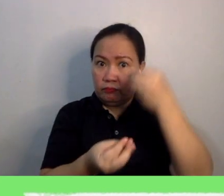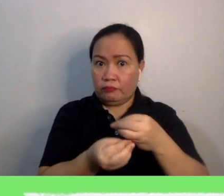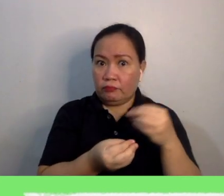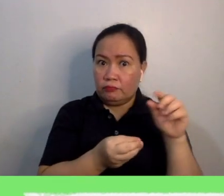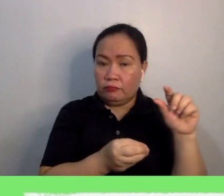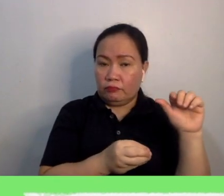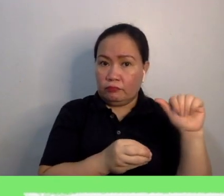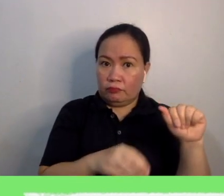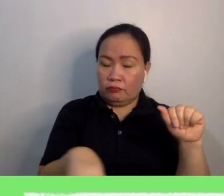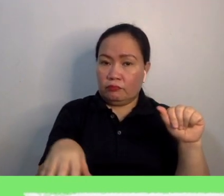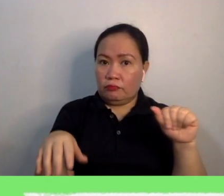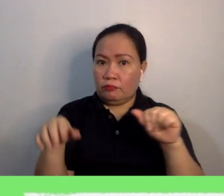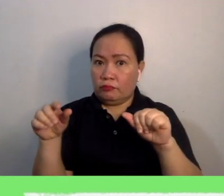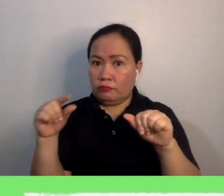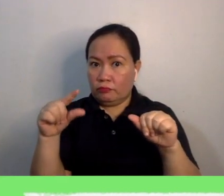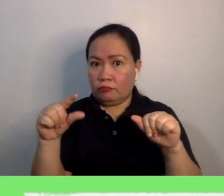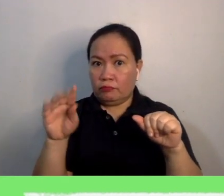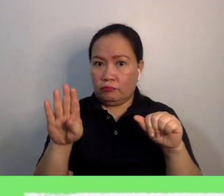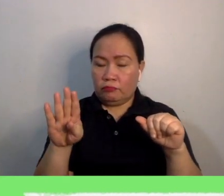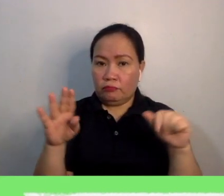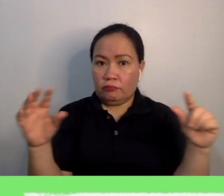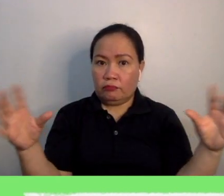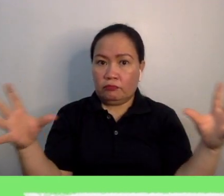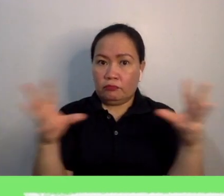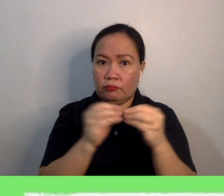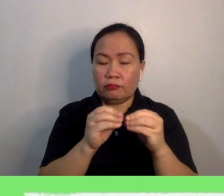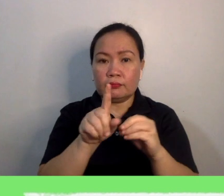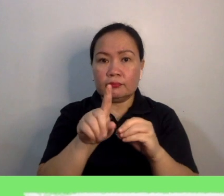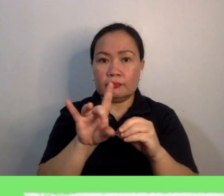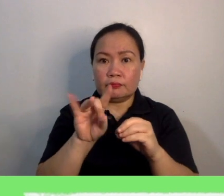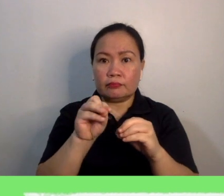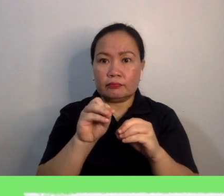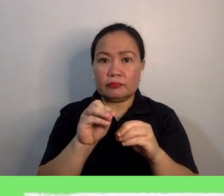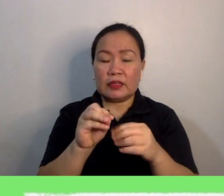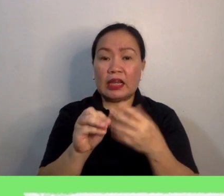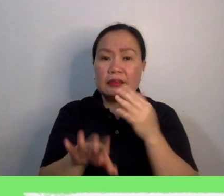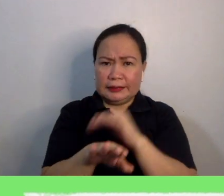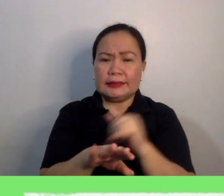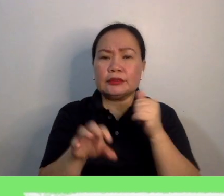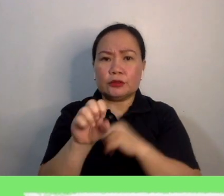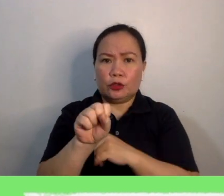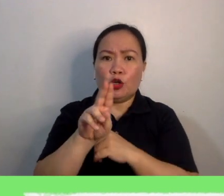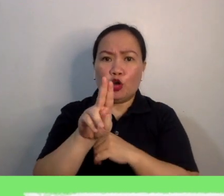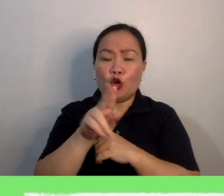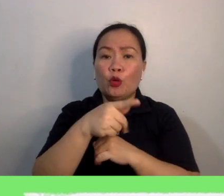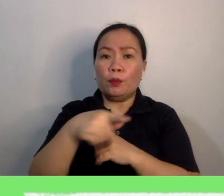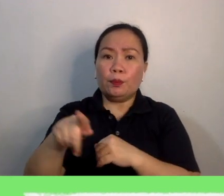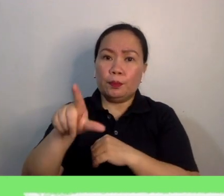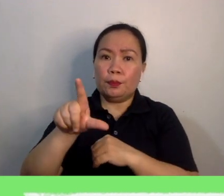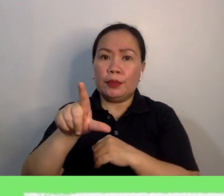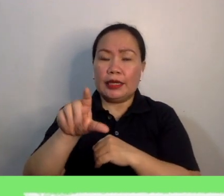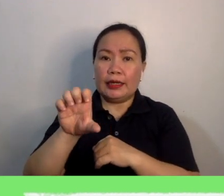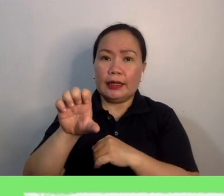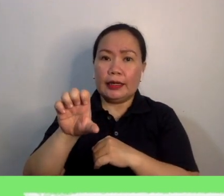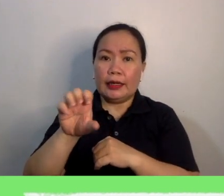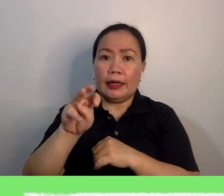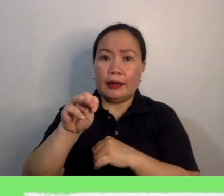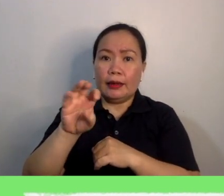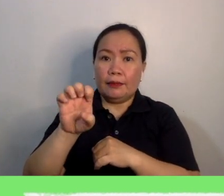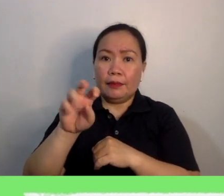angle A and angle B is 180 degrees. So, therefore, it is supplementary. Okay?